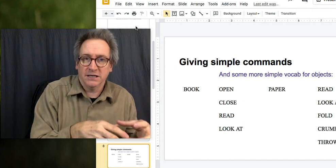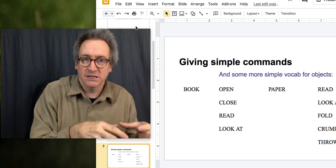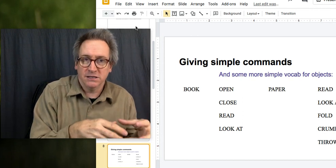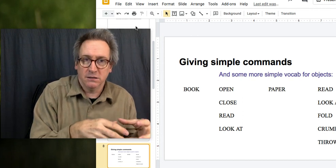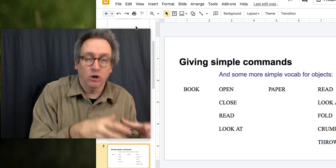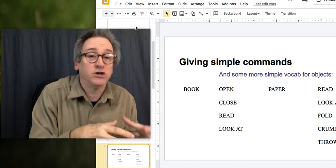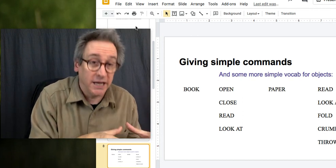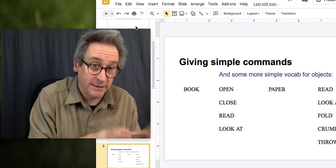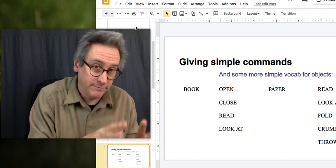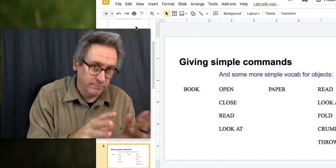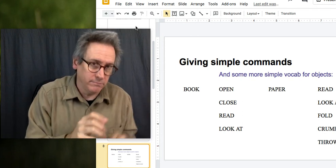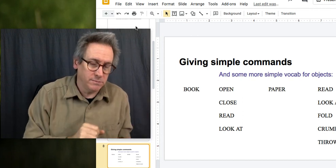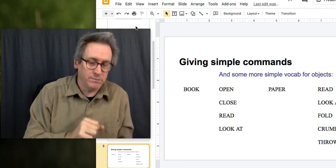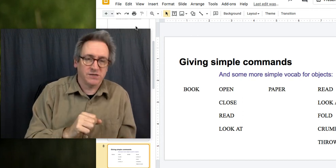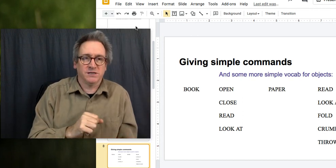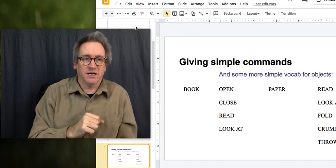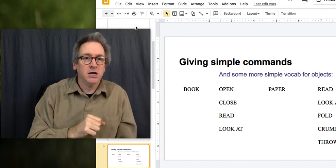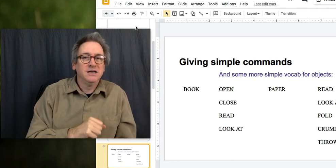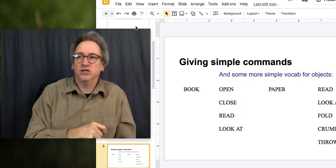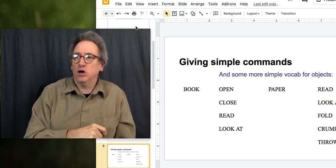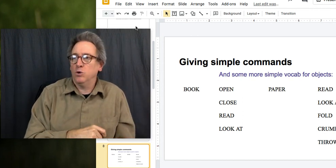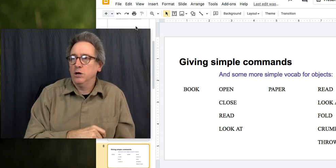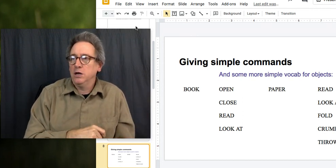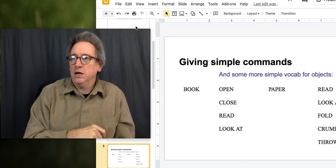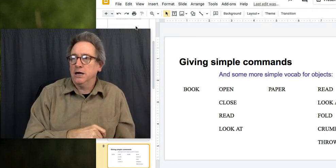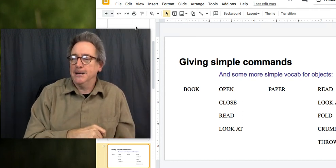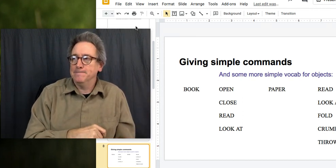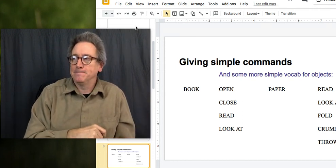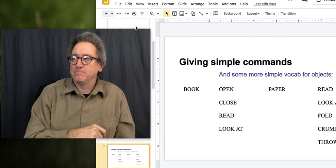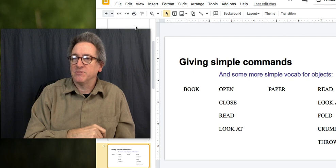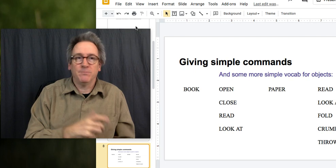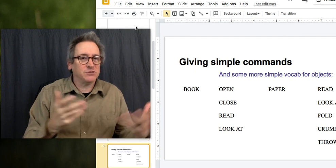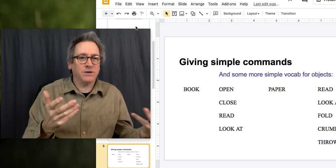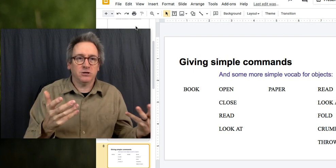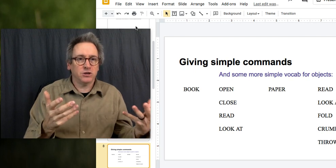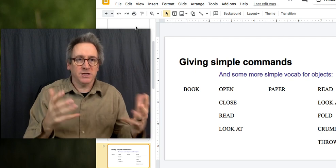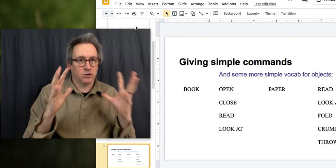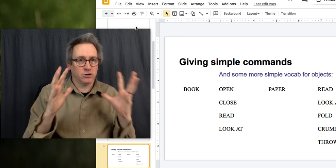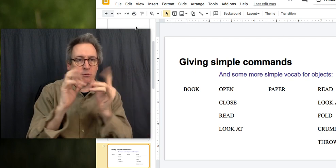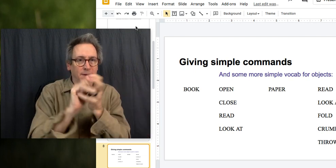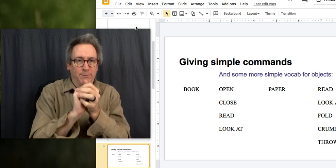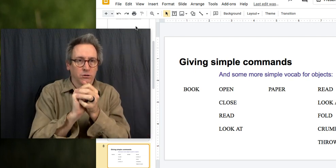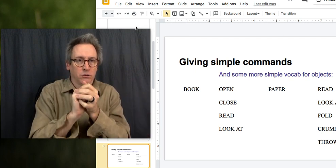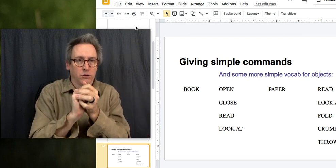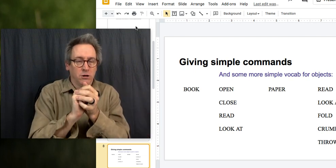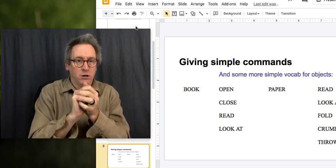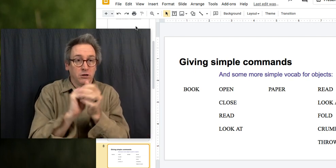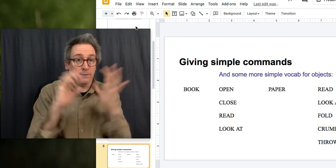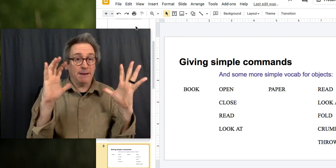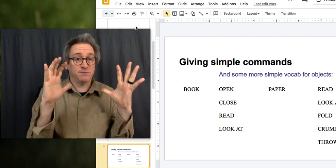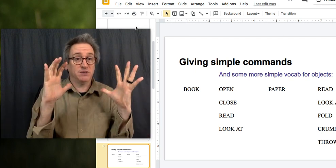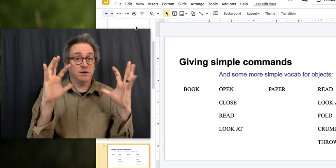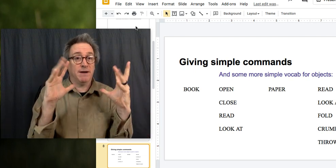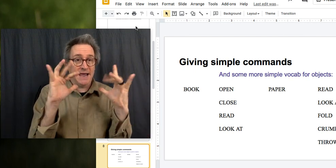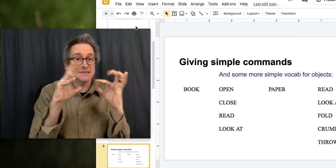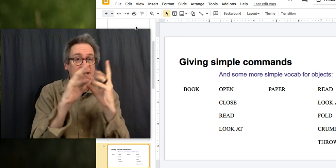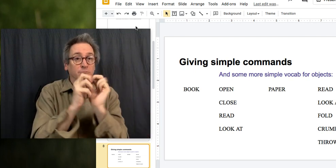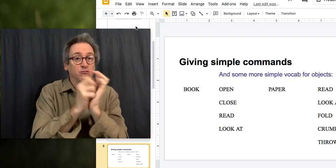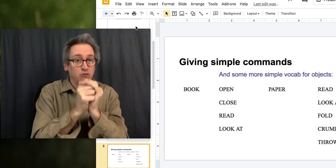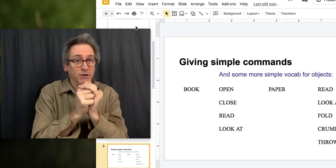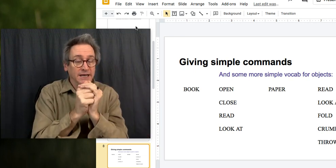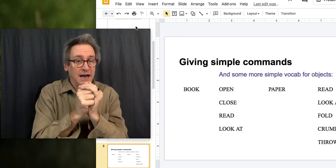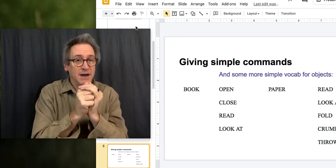object looks like. Best way to say it. So, best way to show it is crumple paper. The paper's between my hands